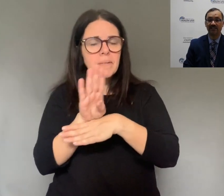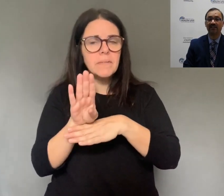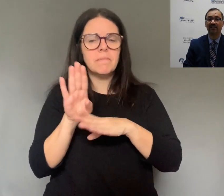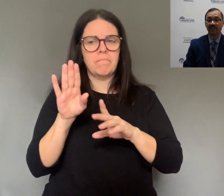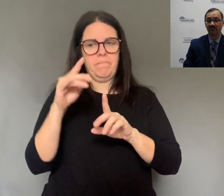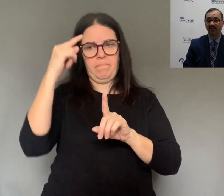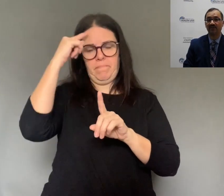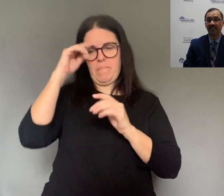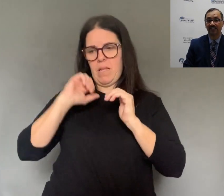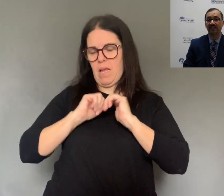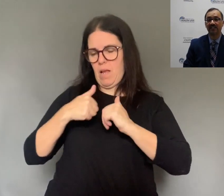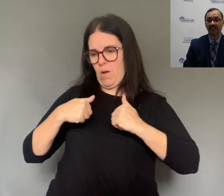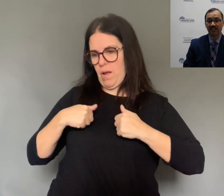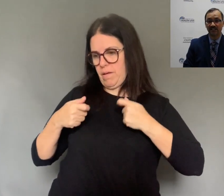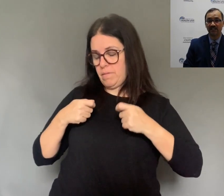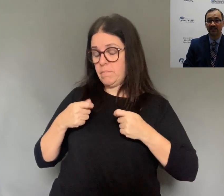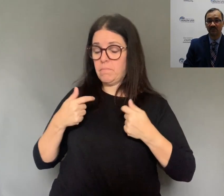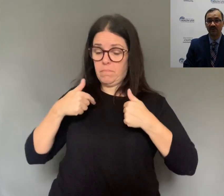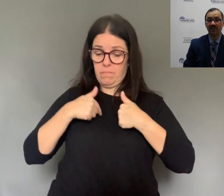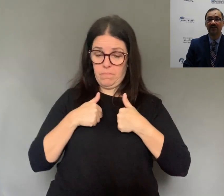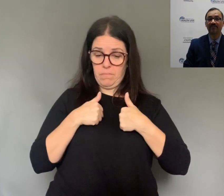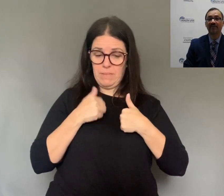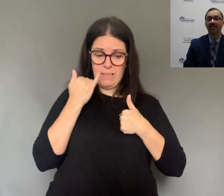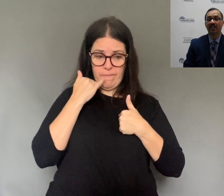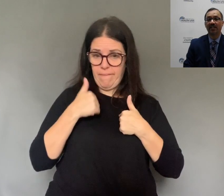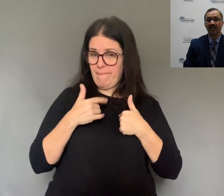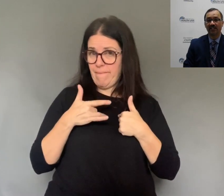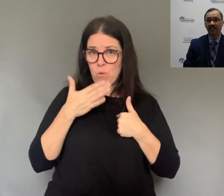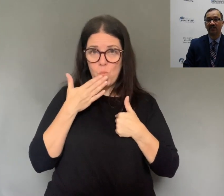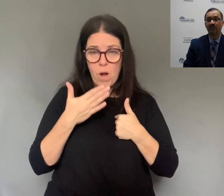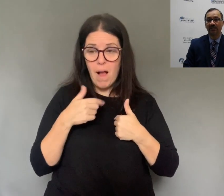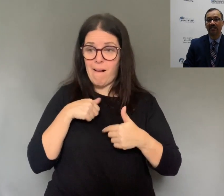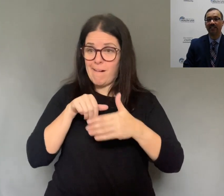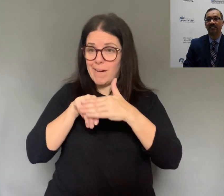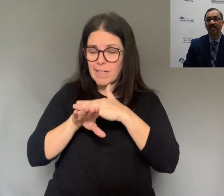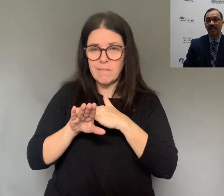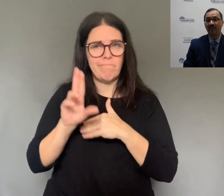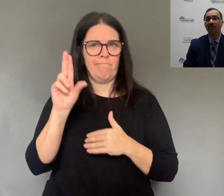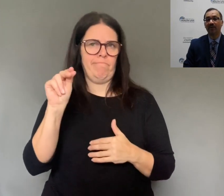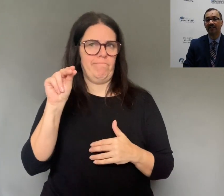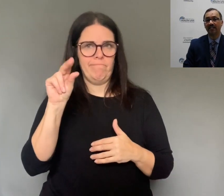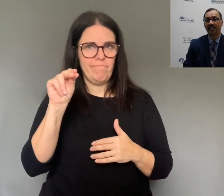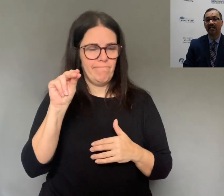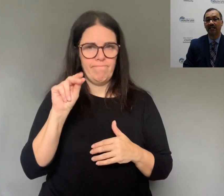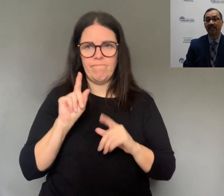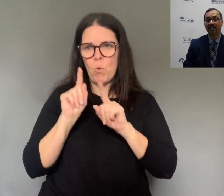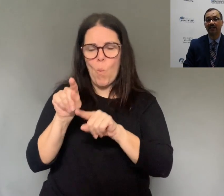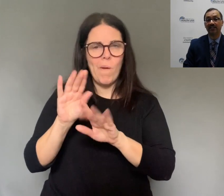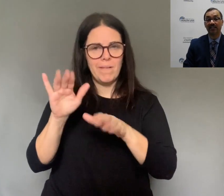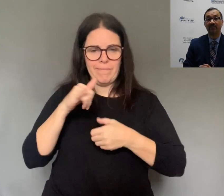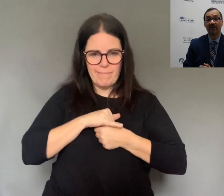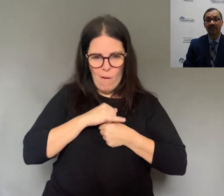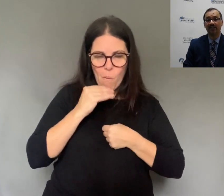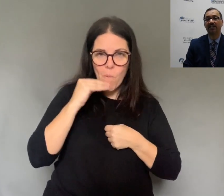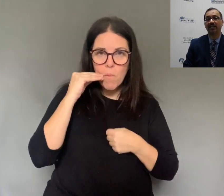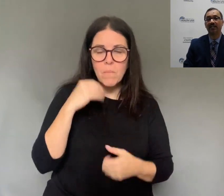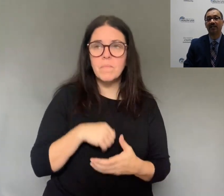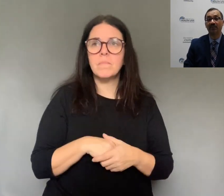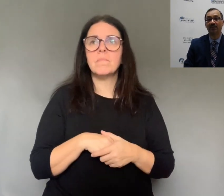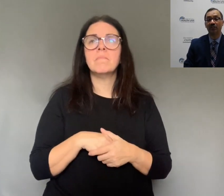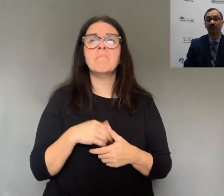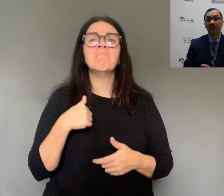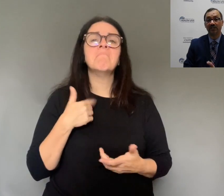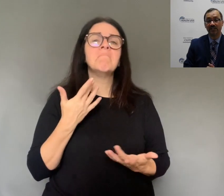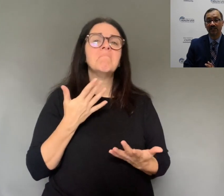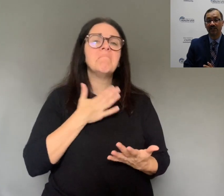exists. The number of cases still exist in the community. And unless everyone take their part and